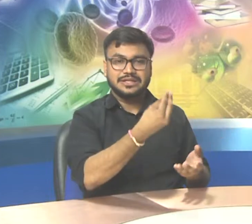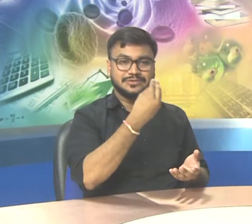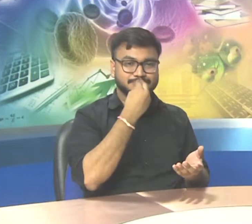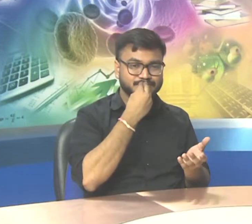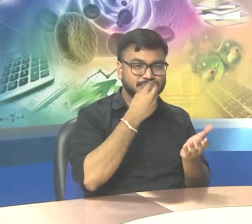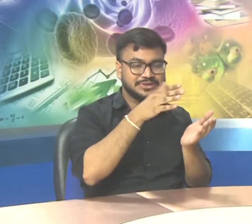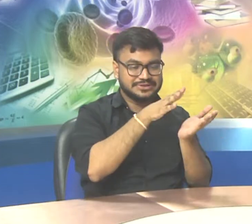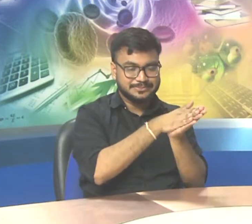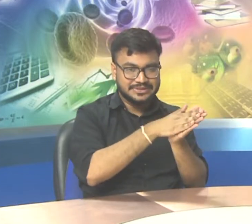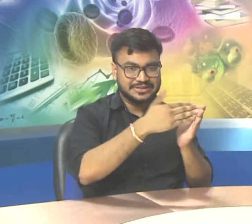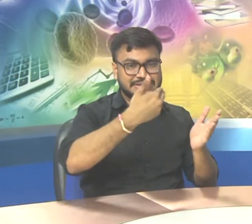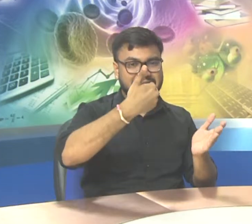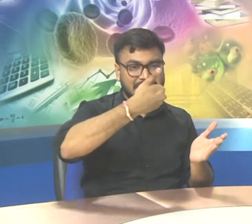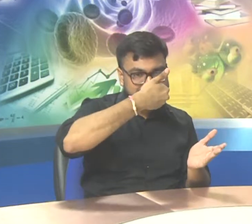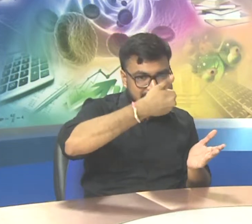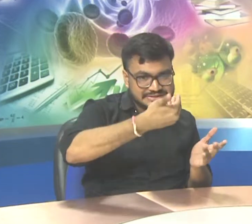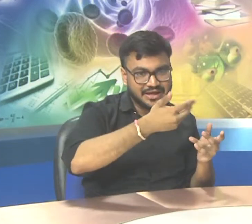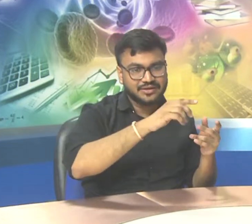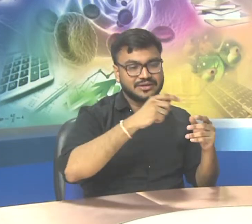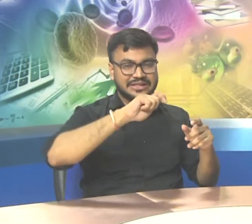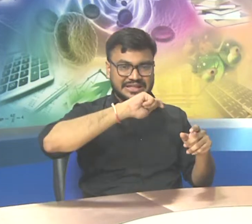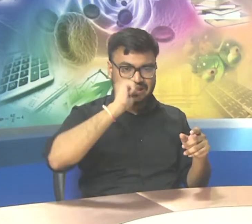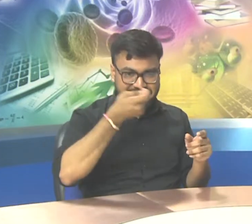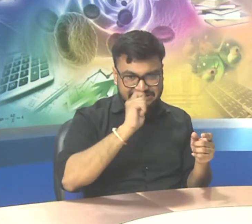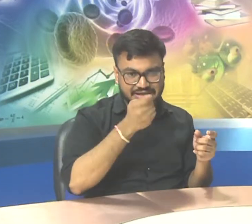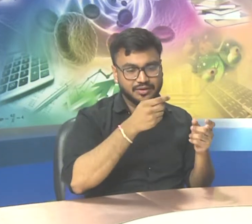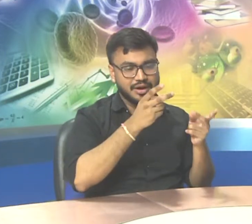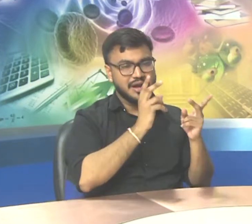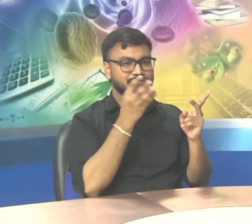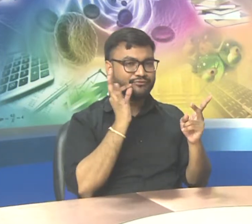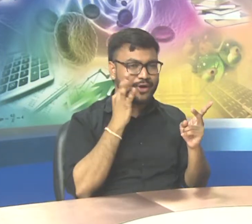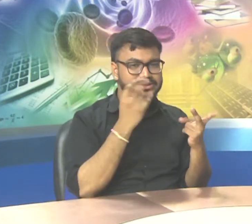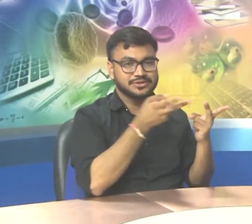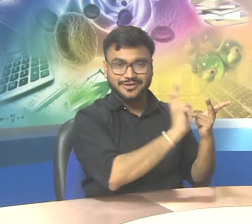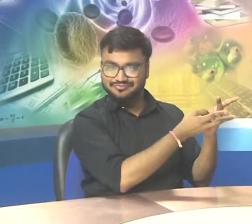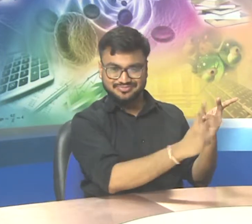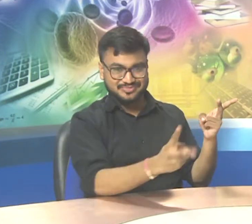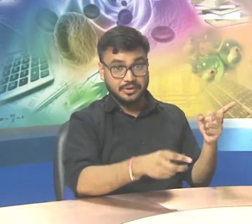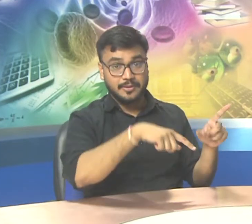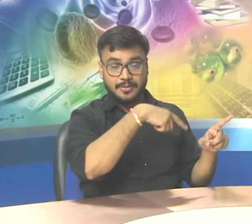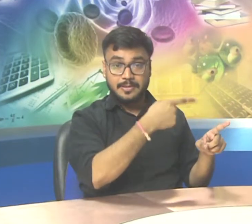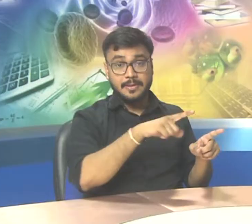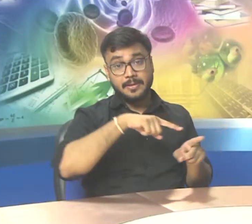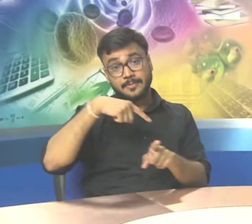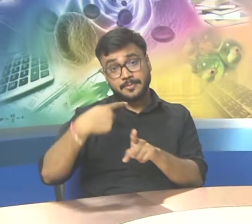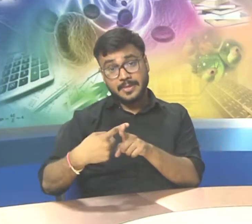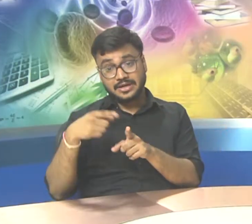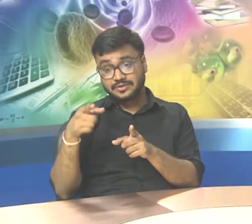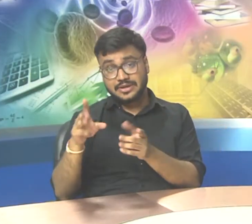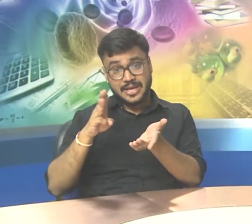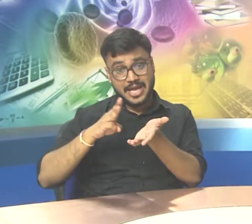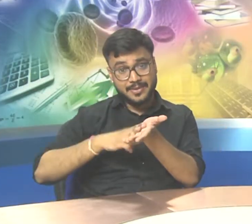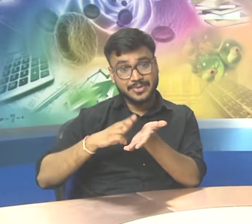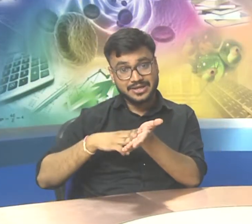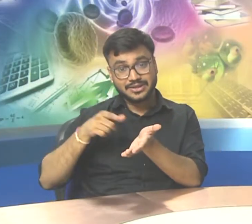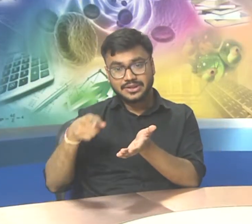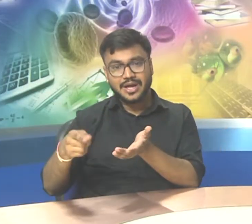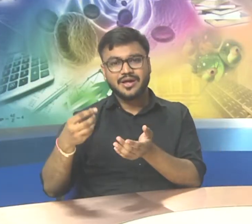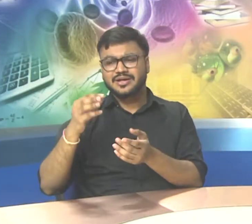Types of nutrients, there are two types. First is macronutrients and second is micronutrients.